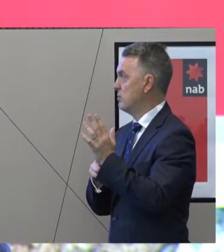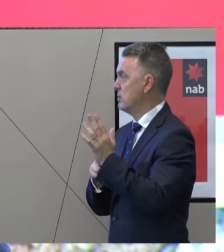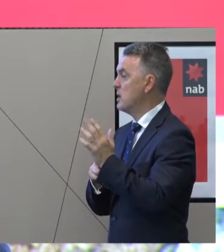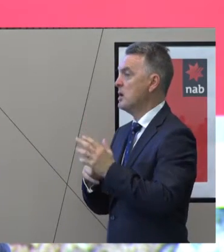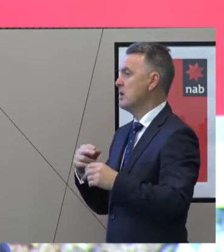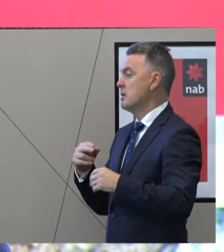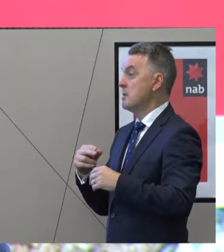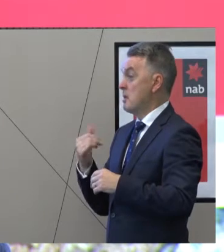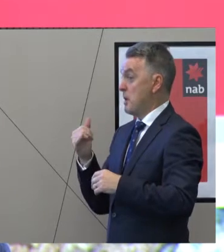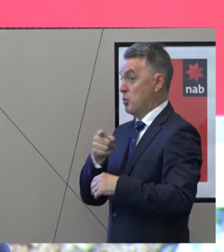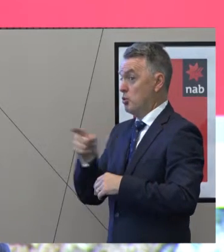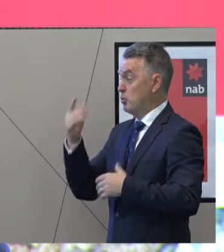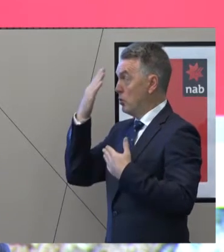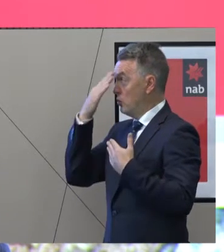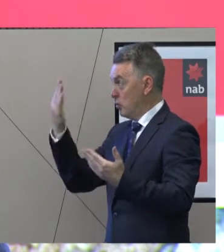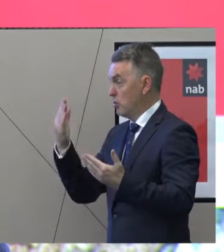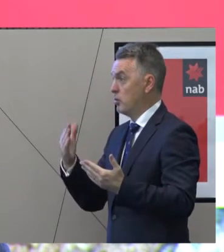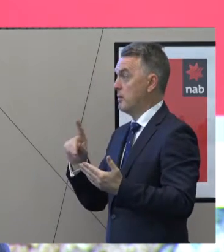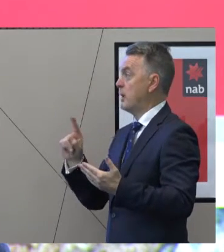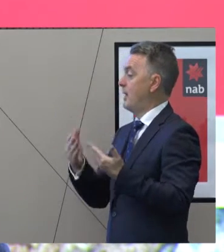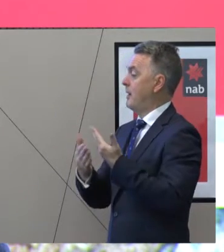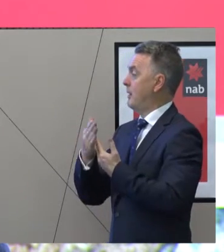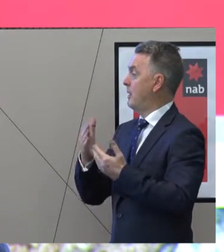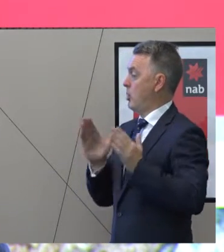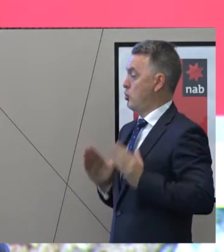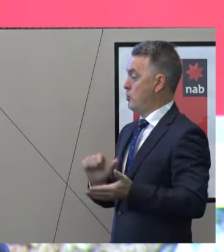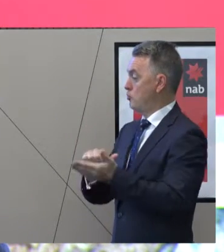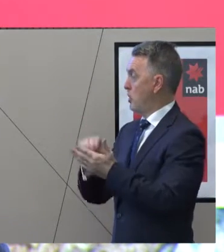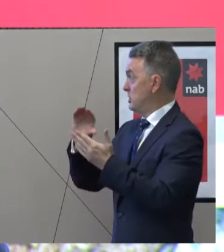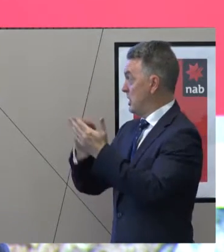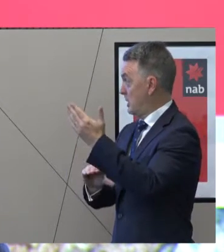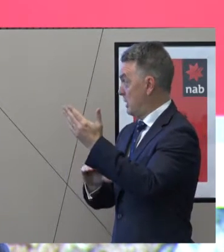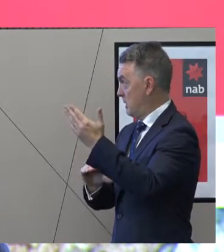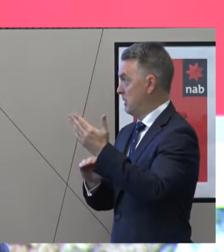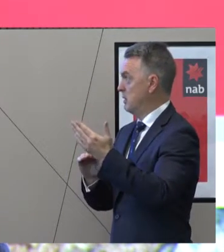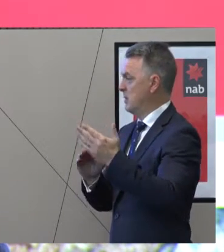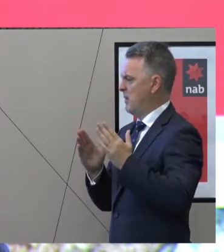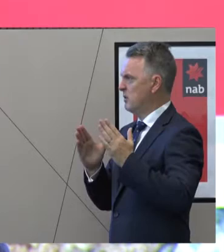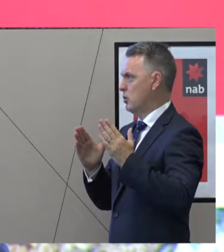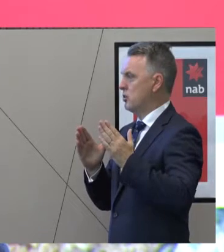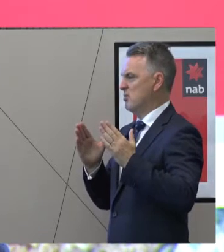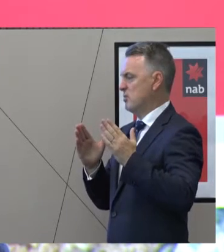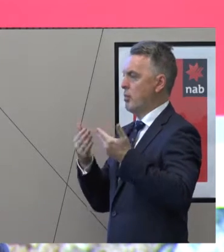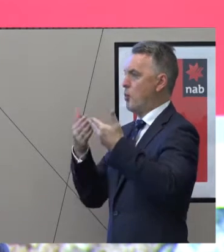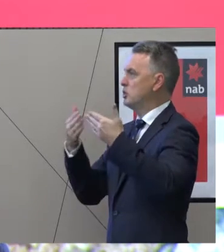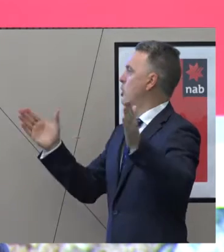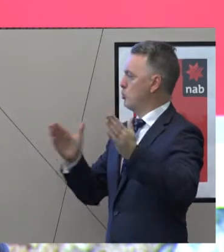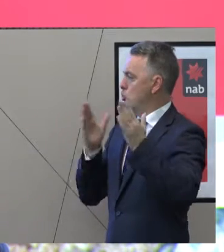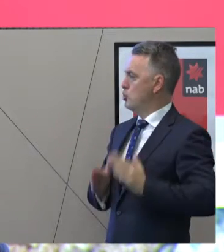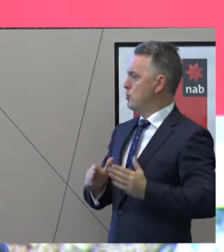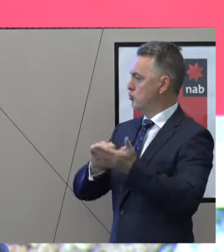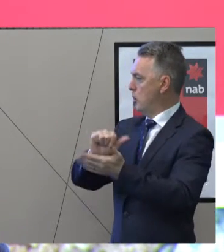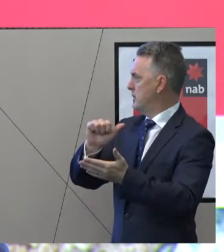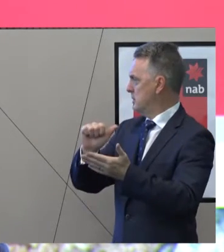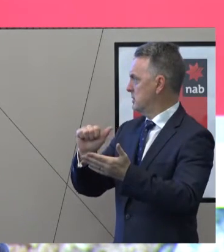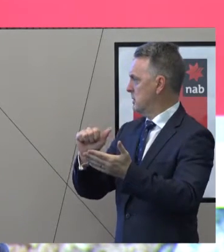things that people may not know is that under the Human Rights Charter, so if there's a human rights, more general human rights complaint,